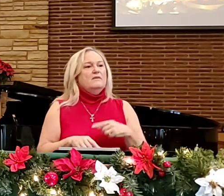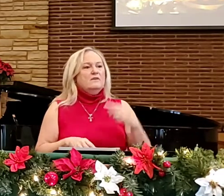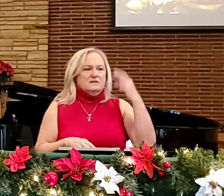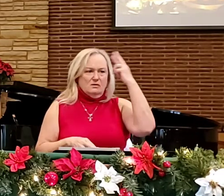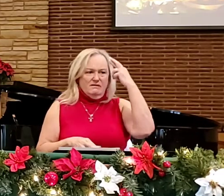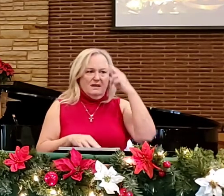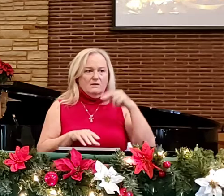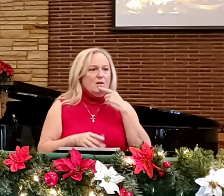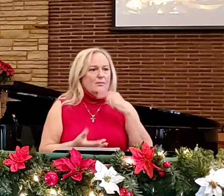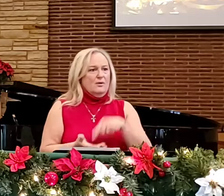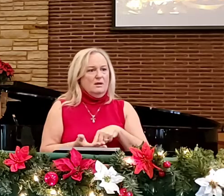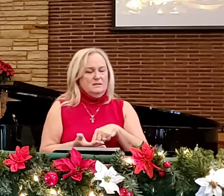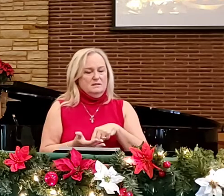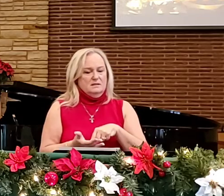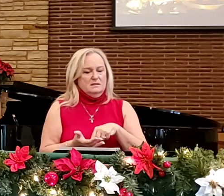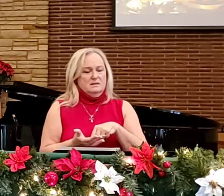promise